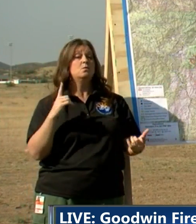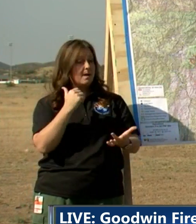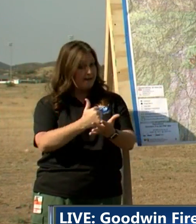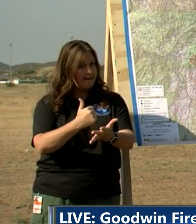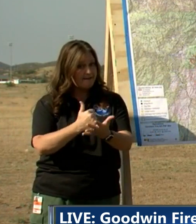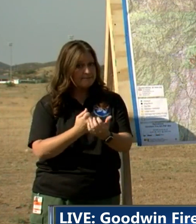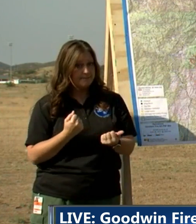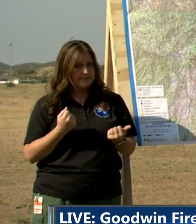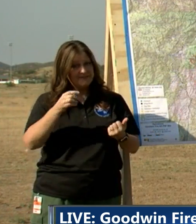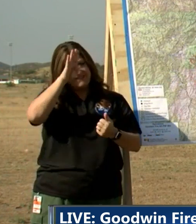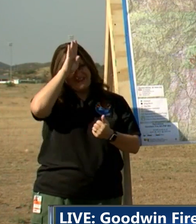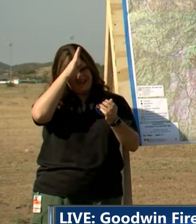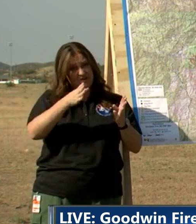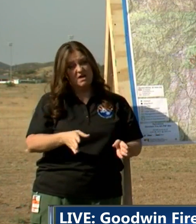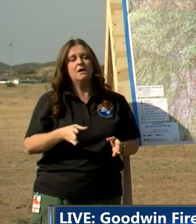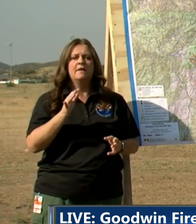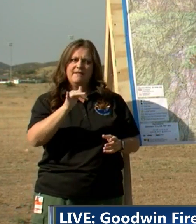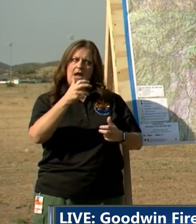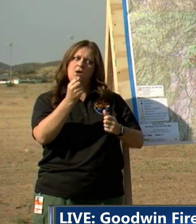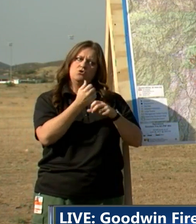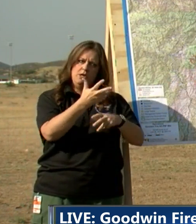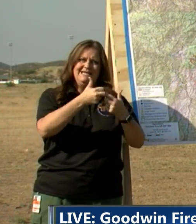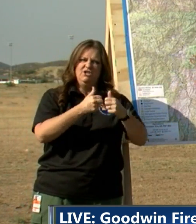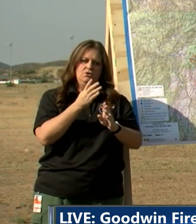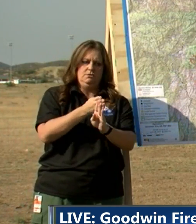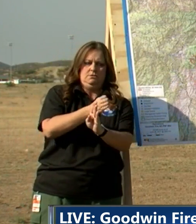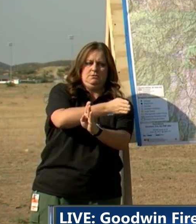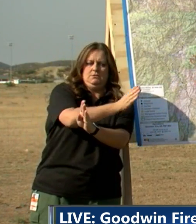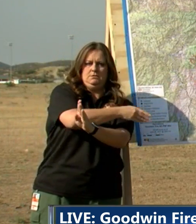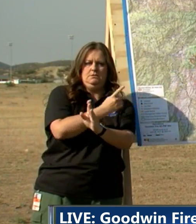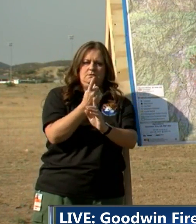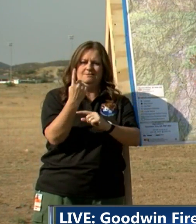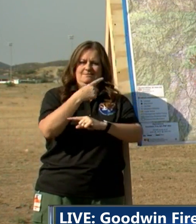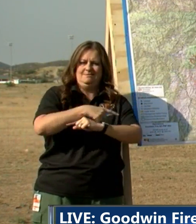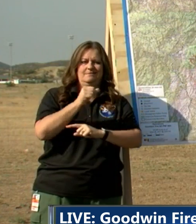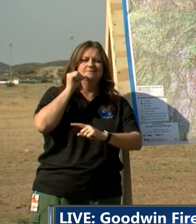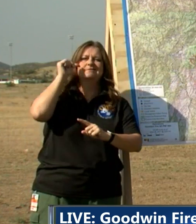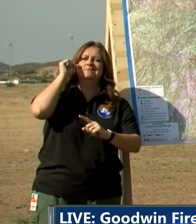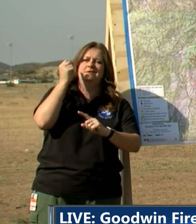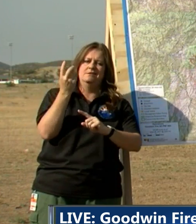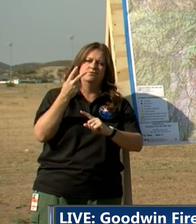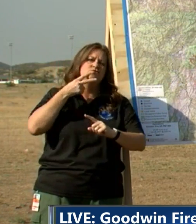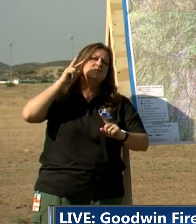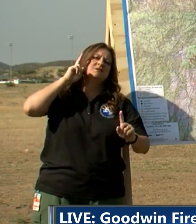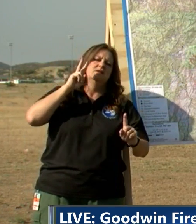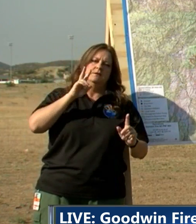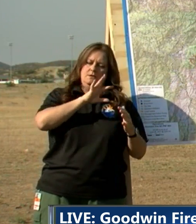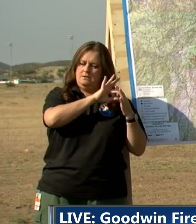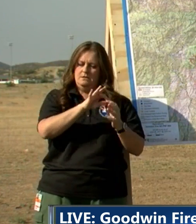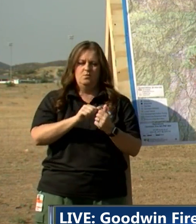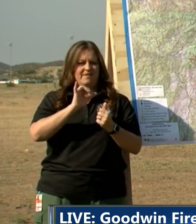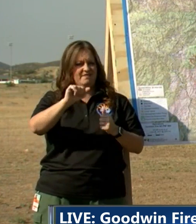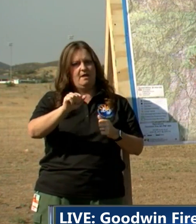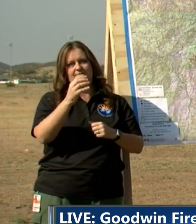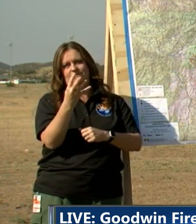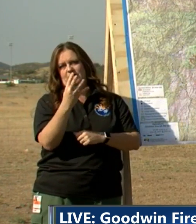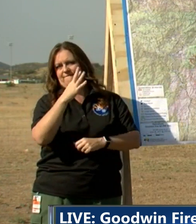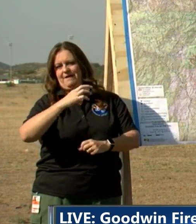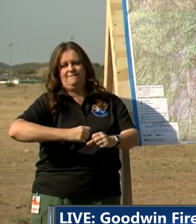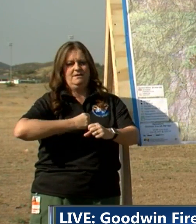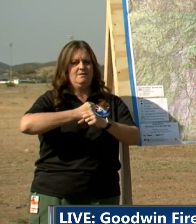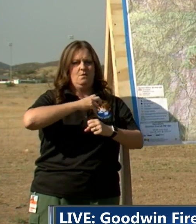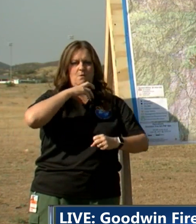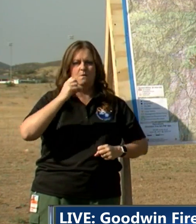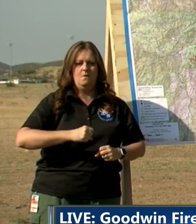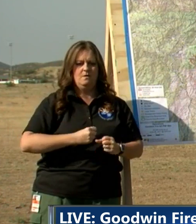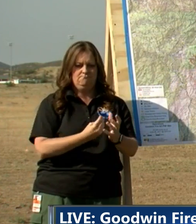what caused all those issues the days prior to, is the wind driven, along with the 45-year-old brush and that hadn't